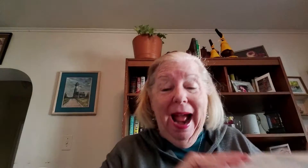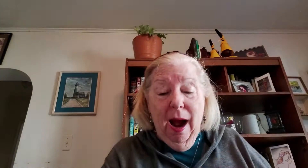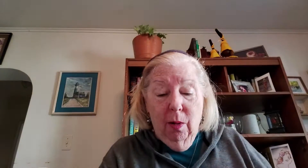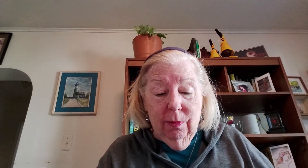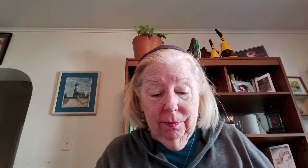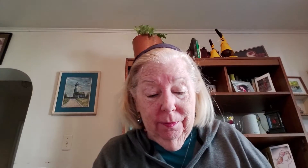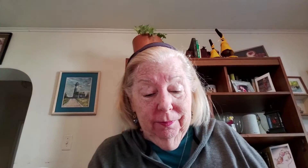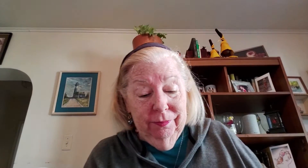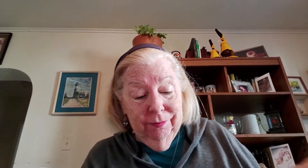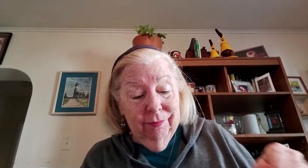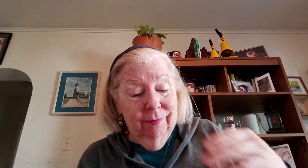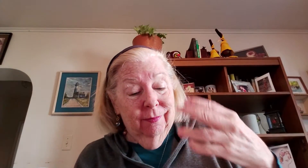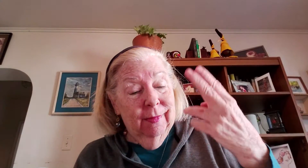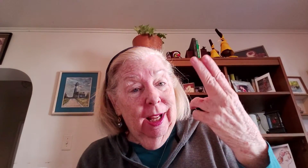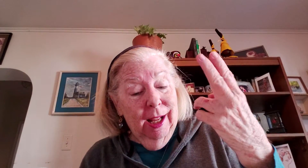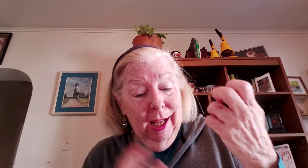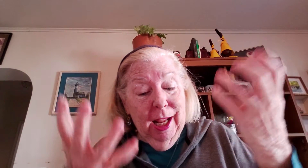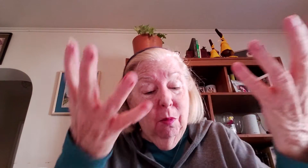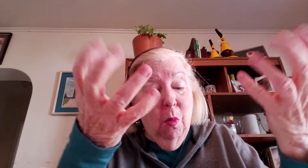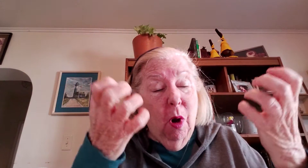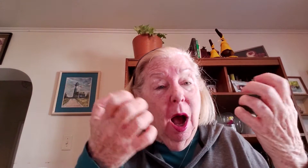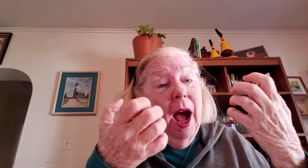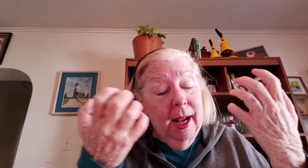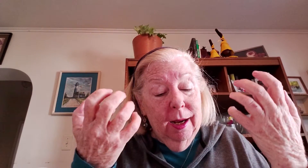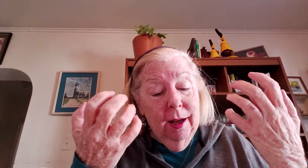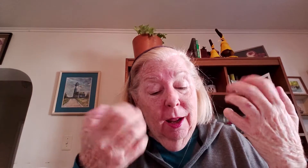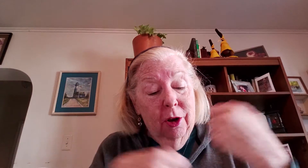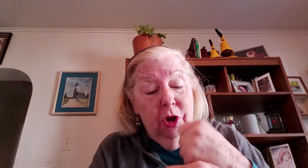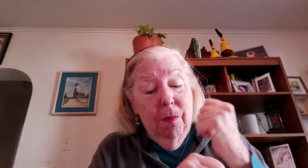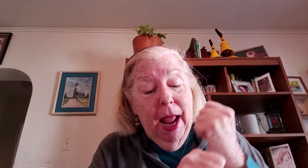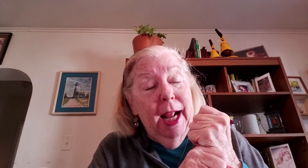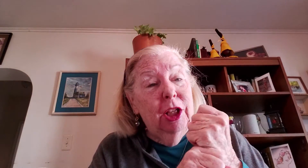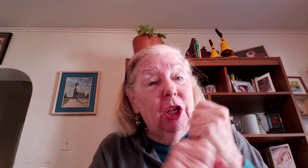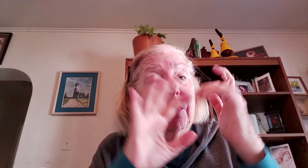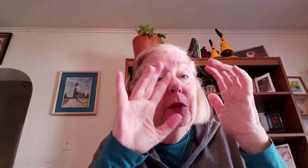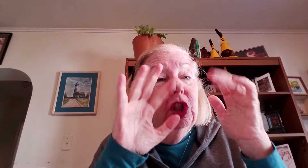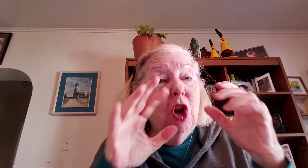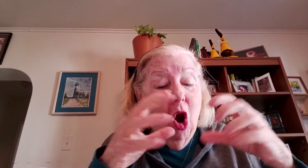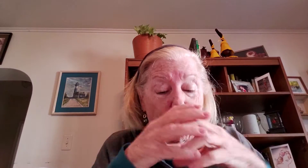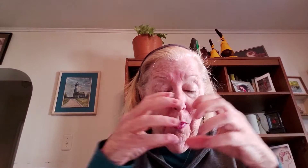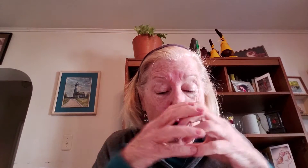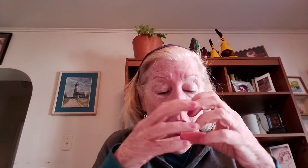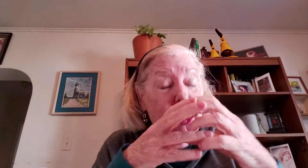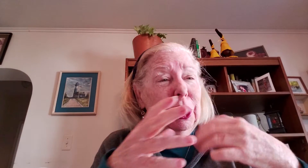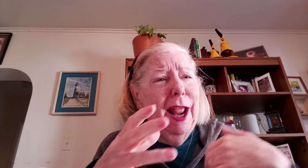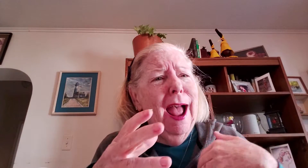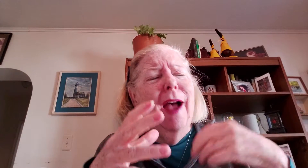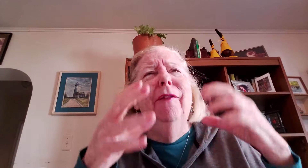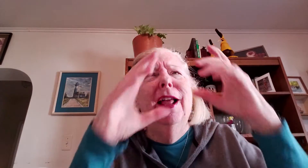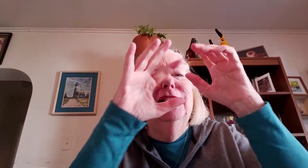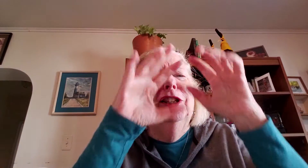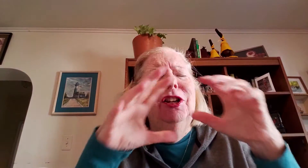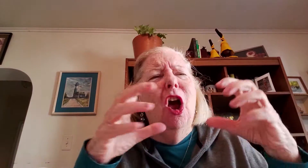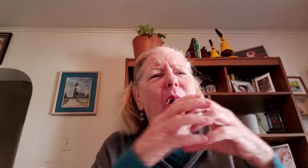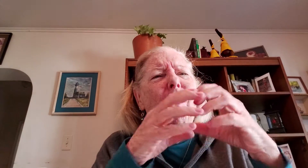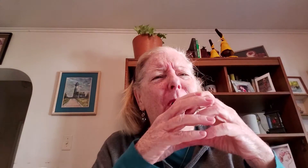Wow. He will want to make some snowballs and have a